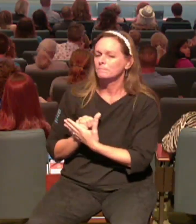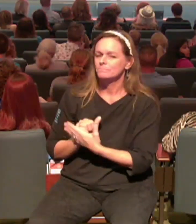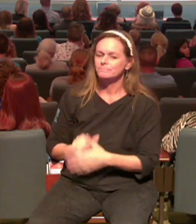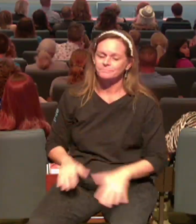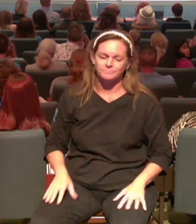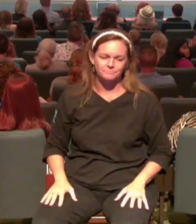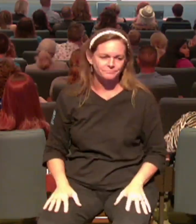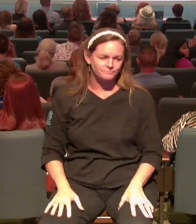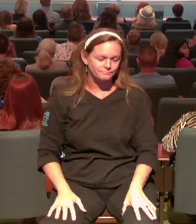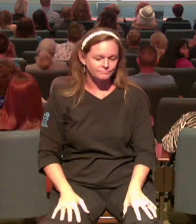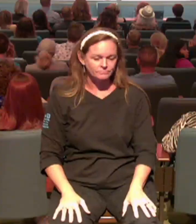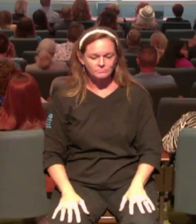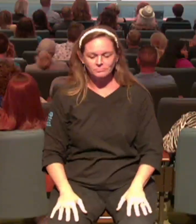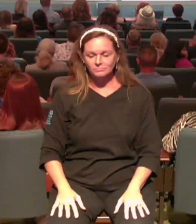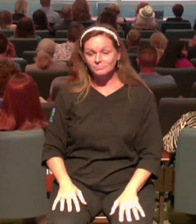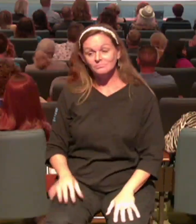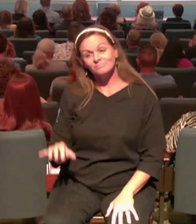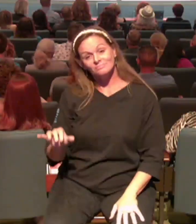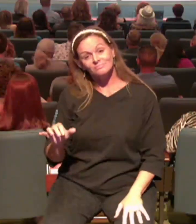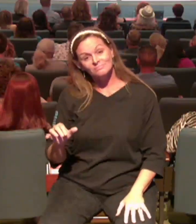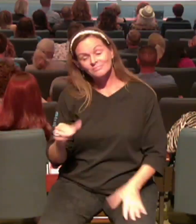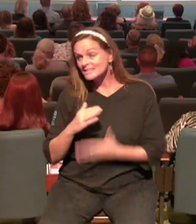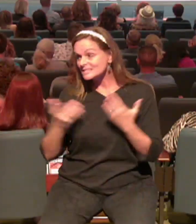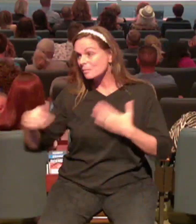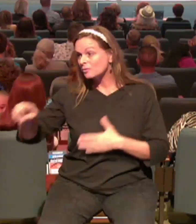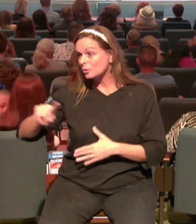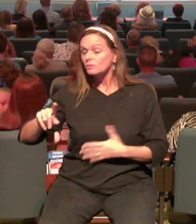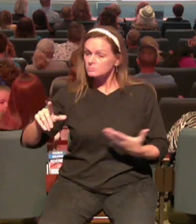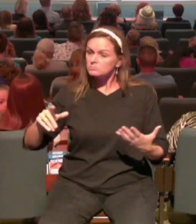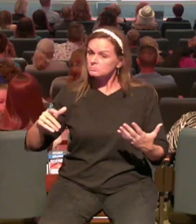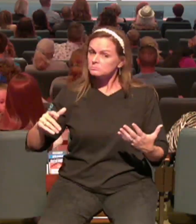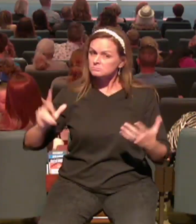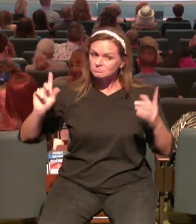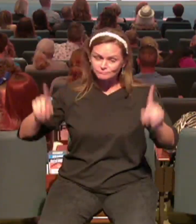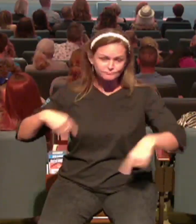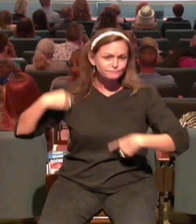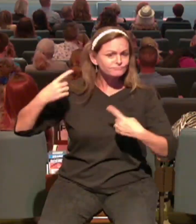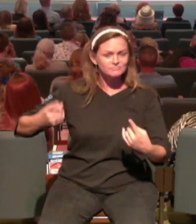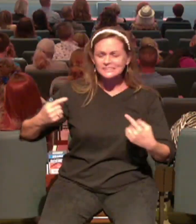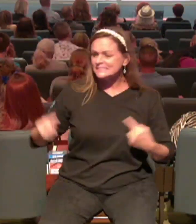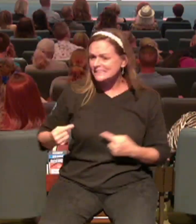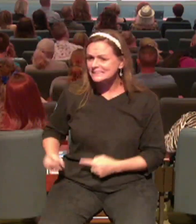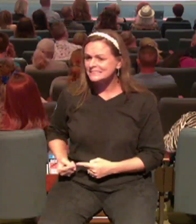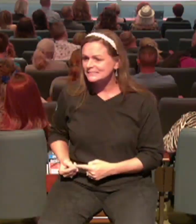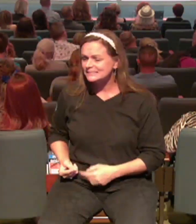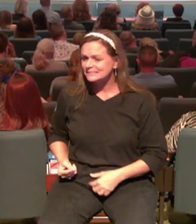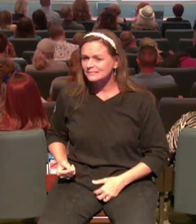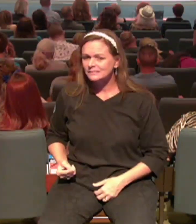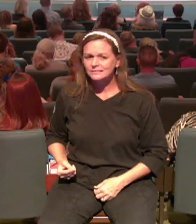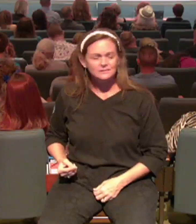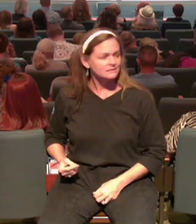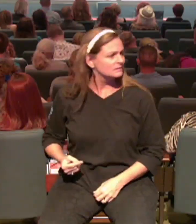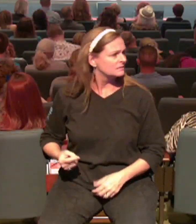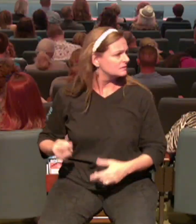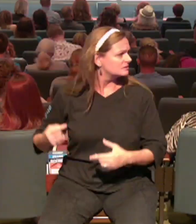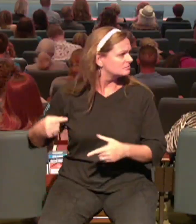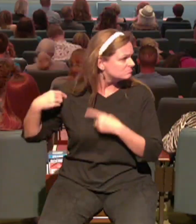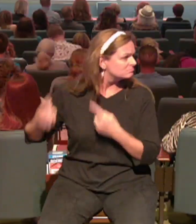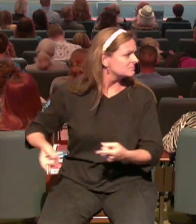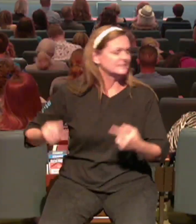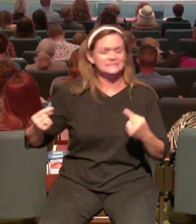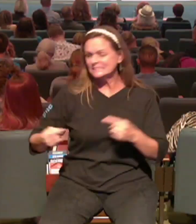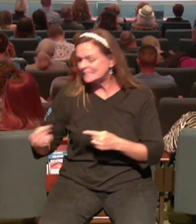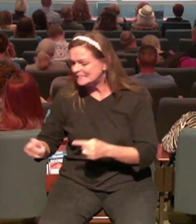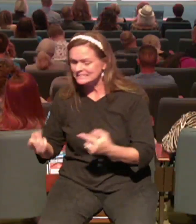you've got to, like this woman, let go of your past and take hold of the promise. Let go of your past life. Take hold of the promise that Jesus